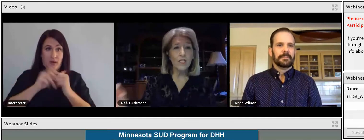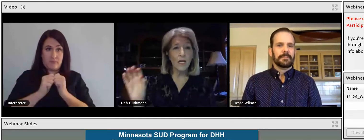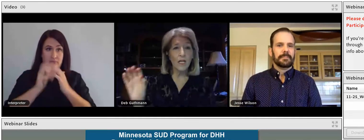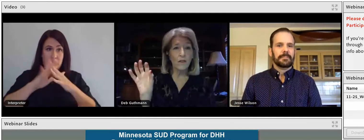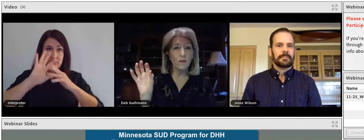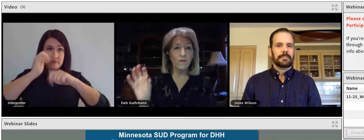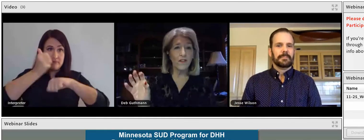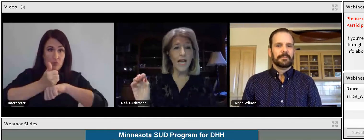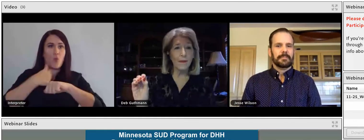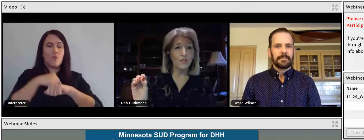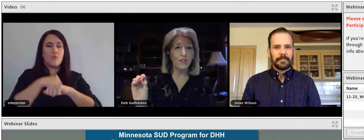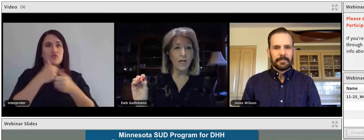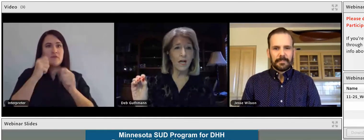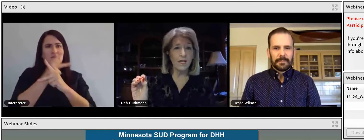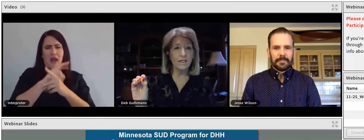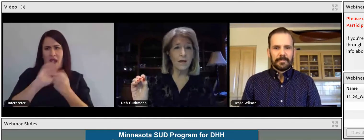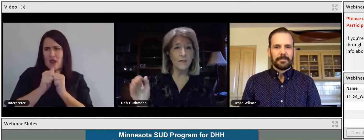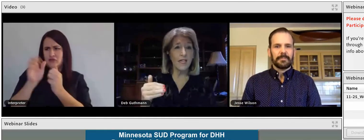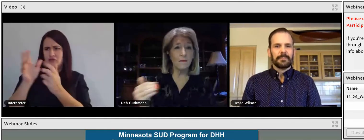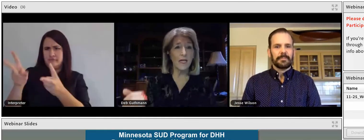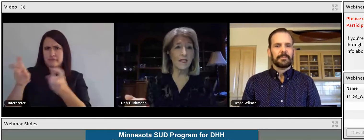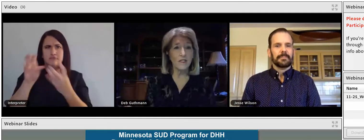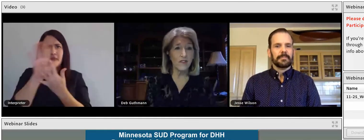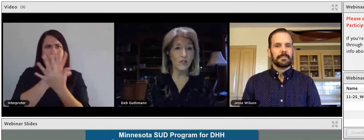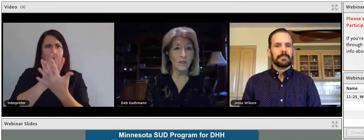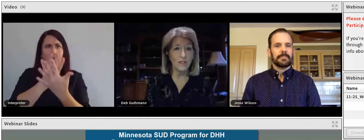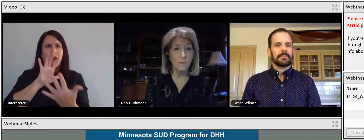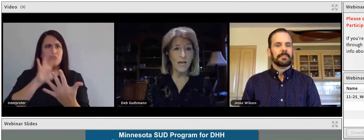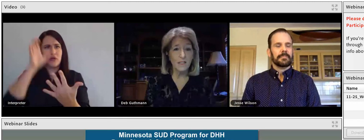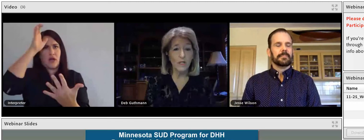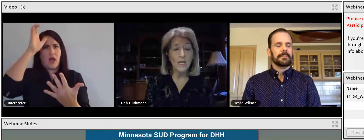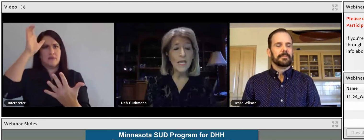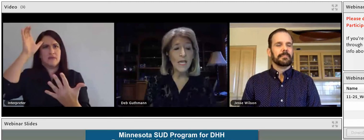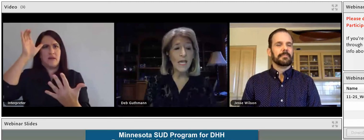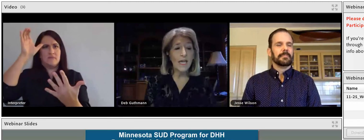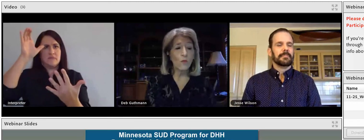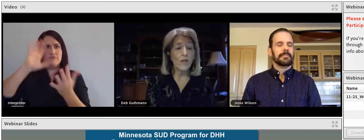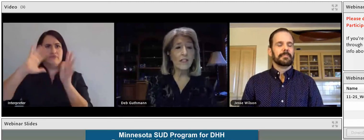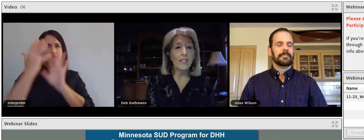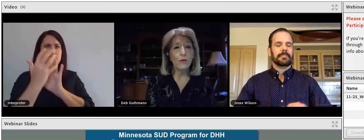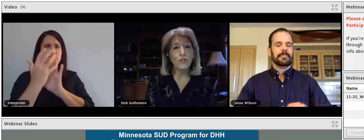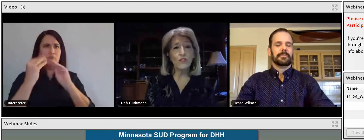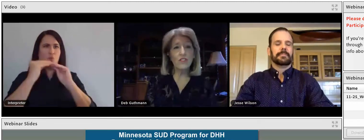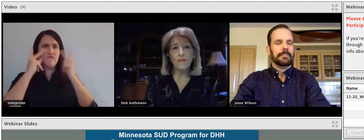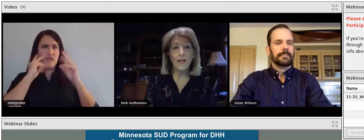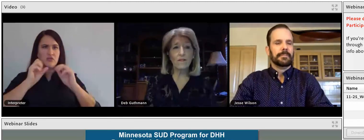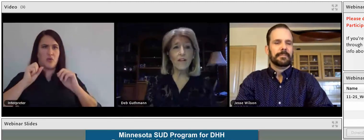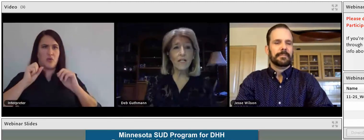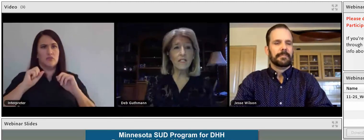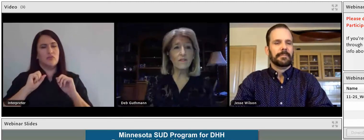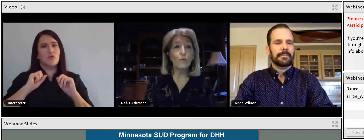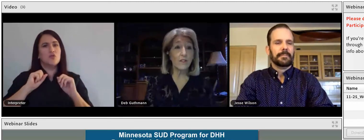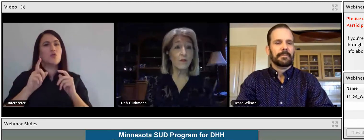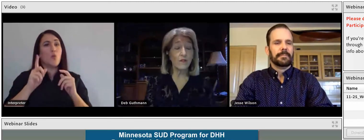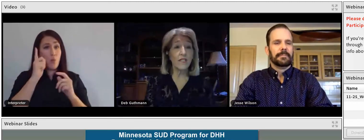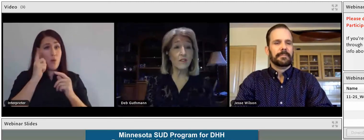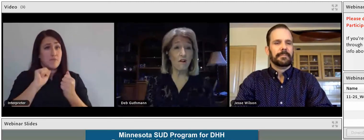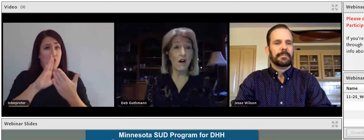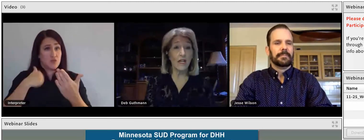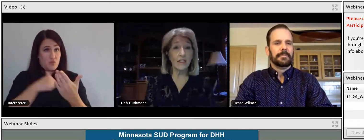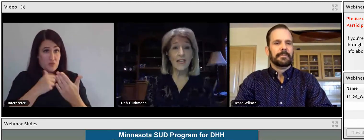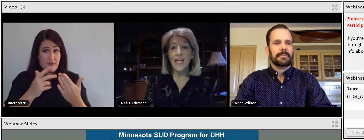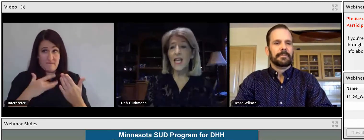out how to take those very abstract concepts and make them as visual as possible. And one of the approaches that we found effective